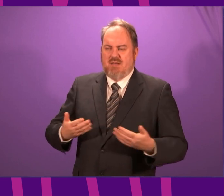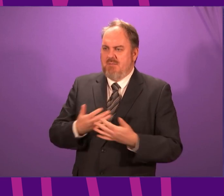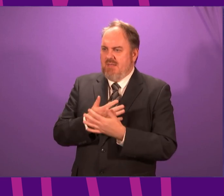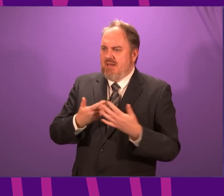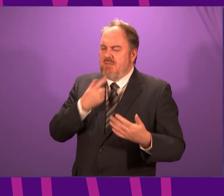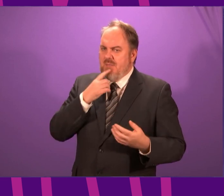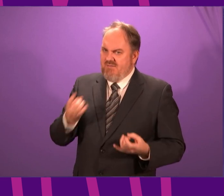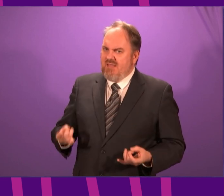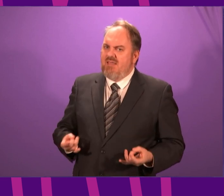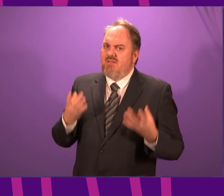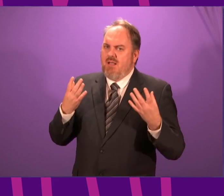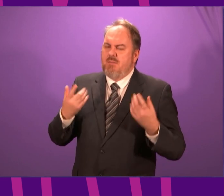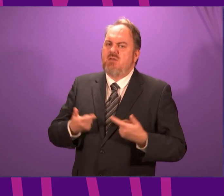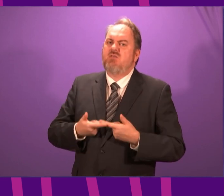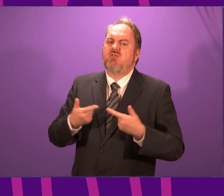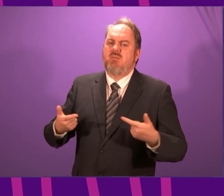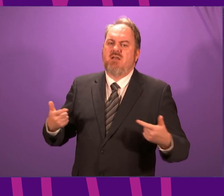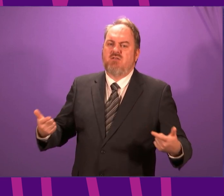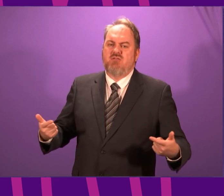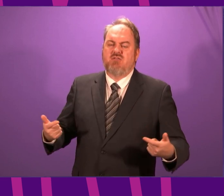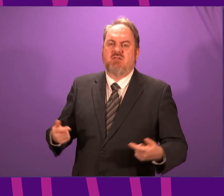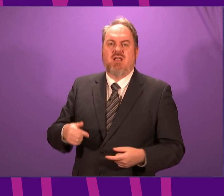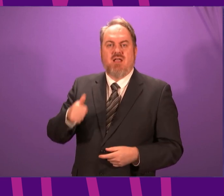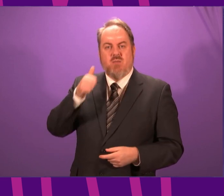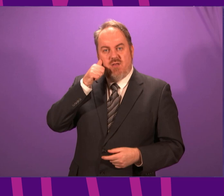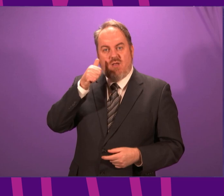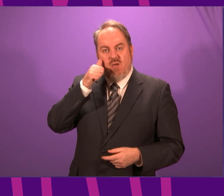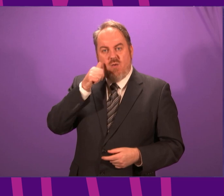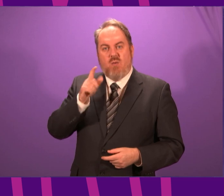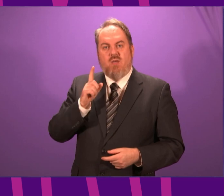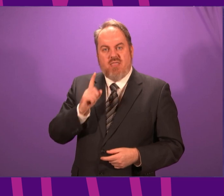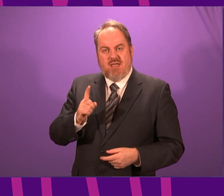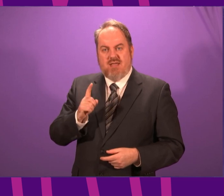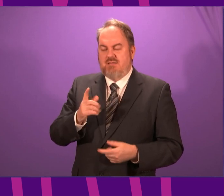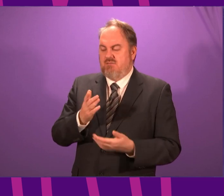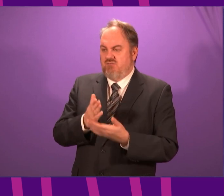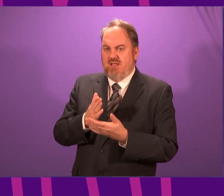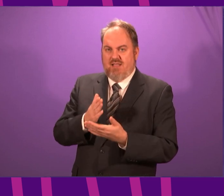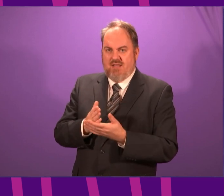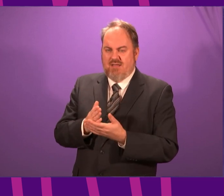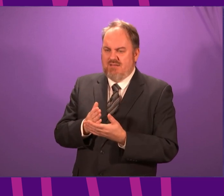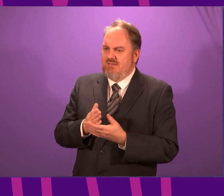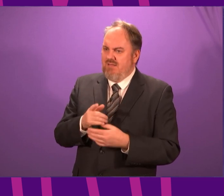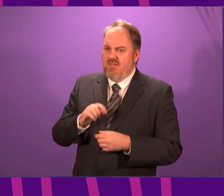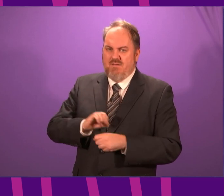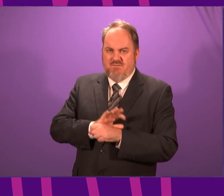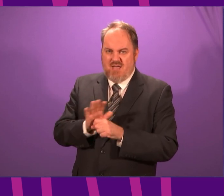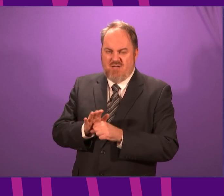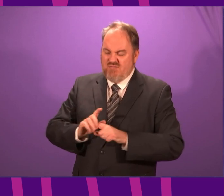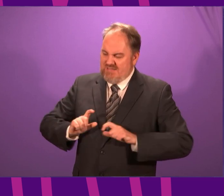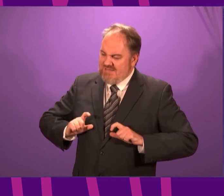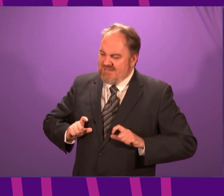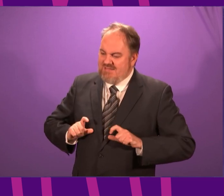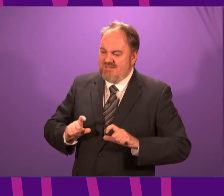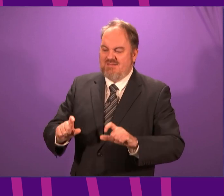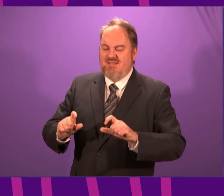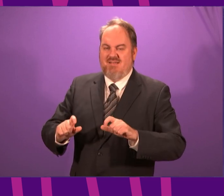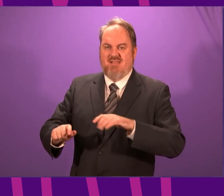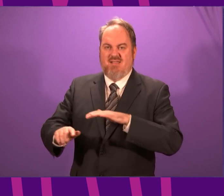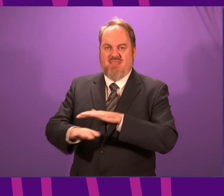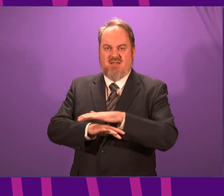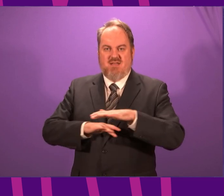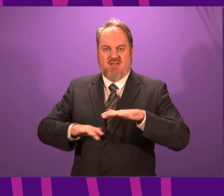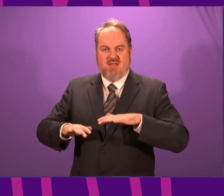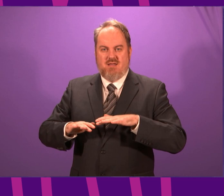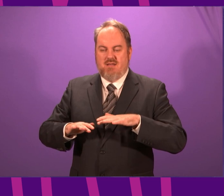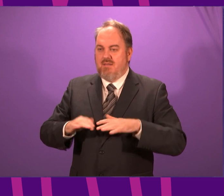personal sacrifices in halting the spread of this virus, but it remains incredibly stubborn. Cases remain